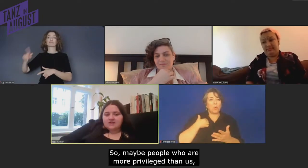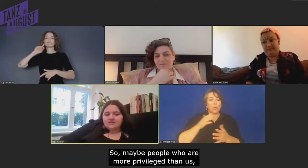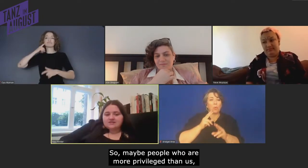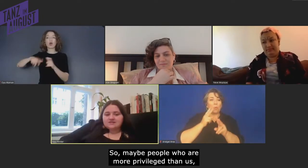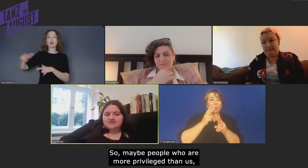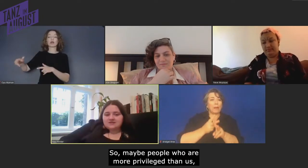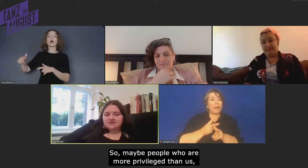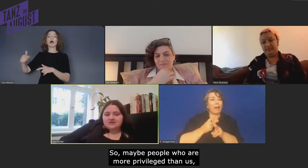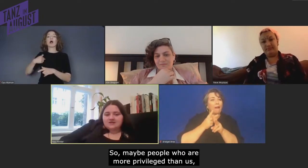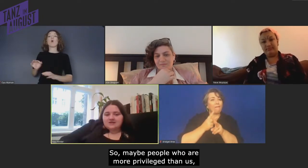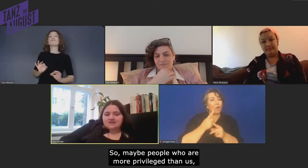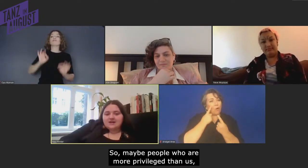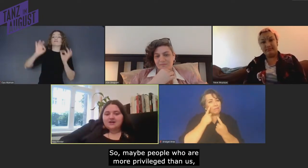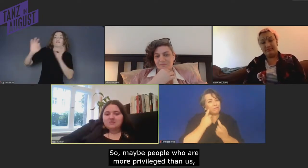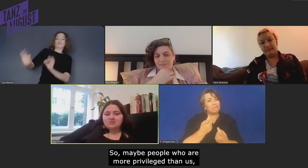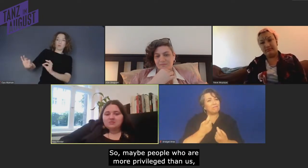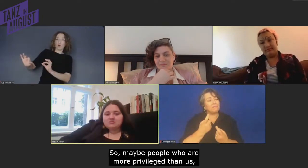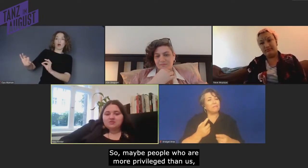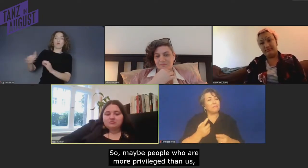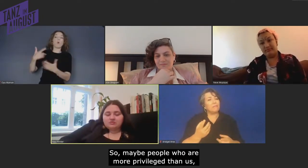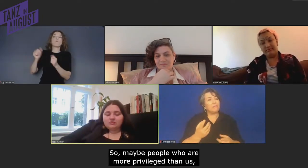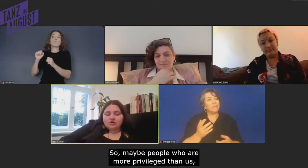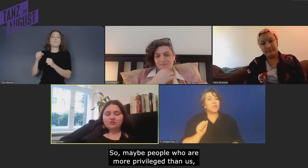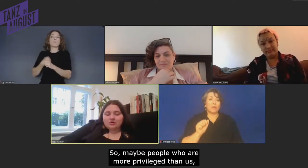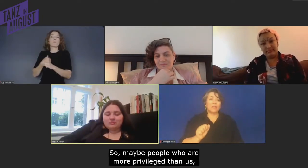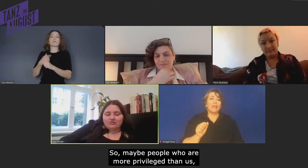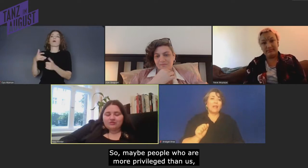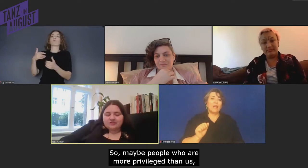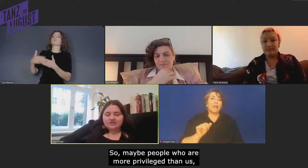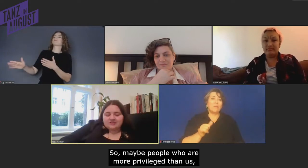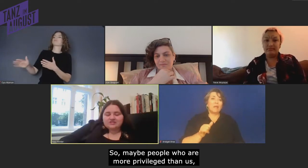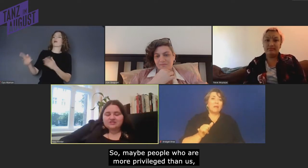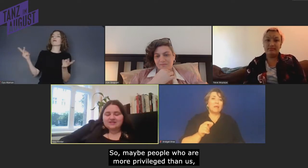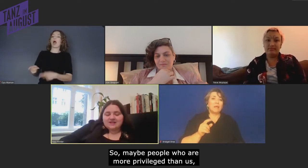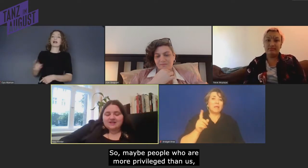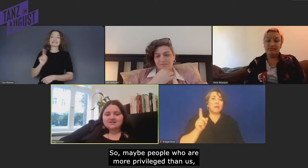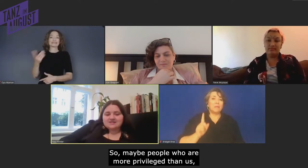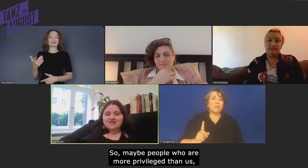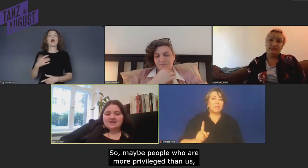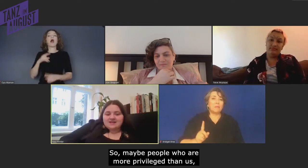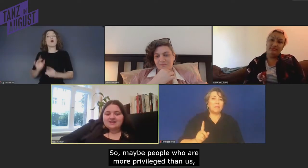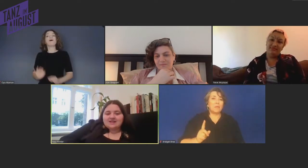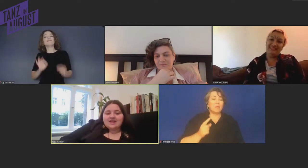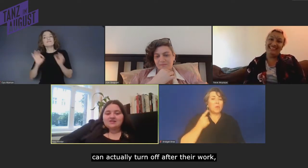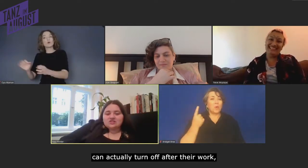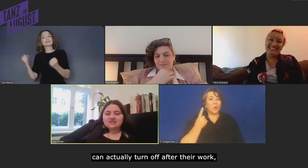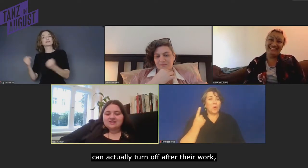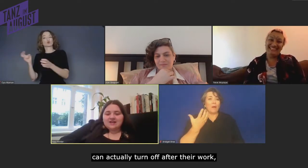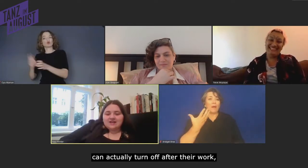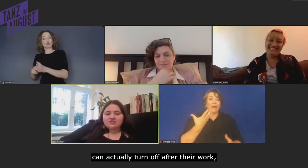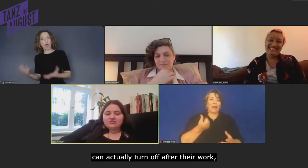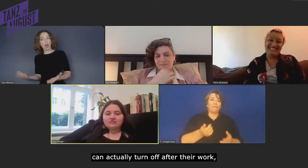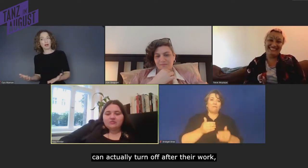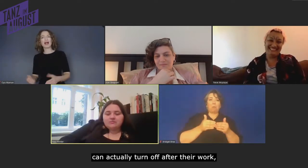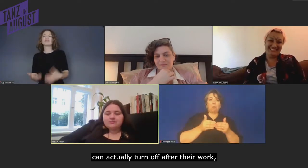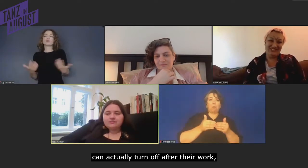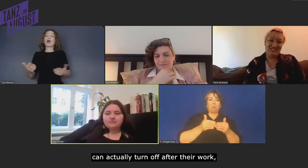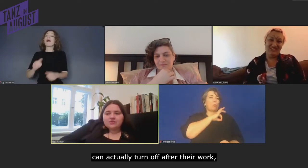So that, yeah, maybe people who are more privileged than us can actually kind